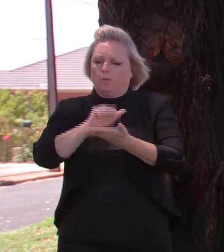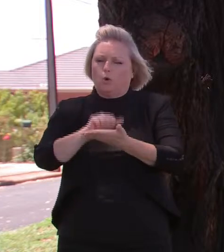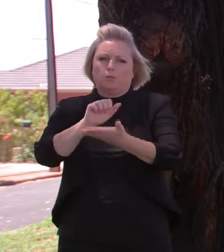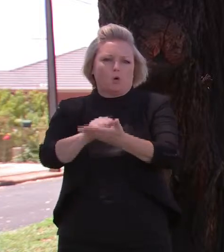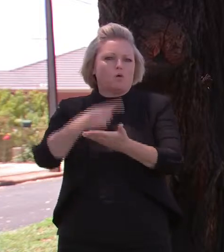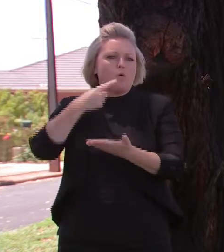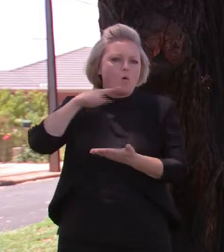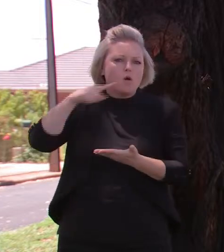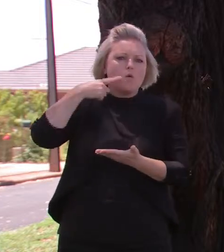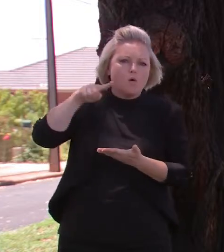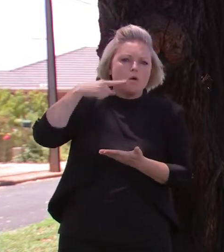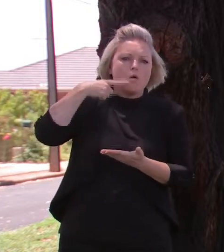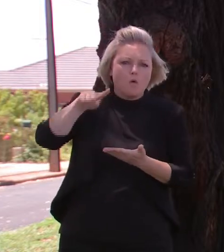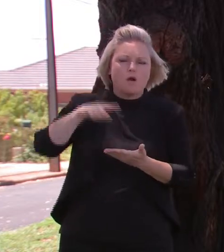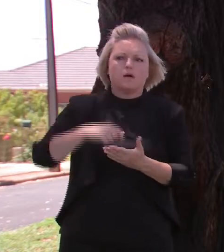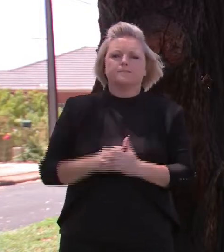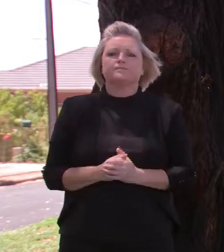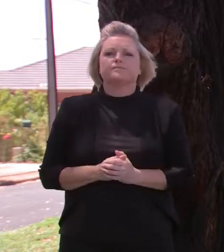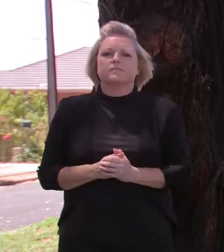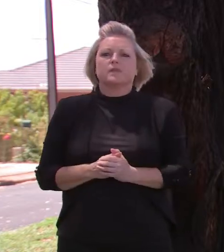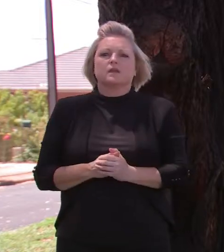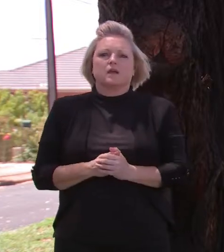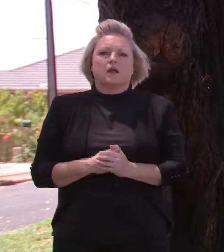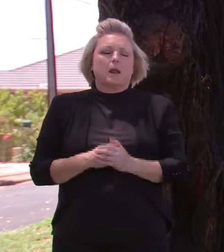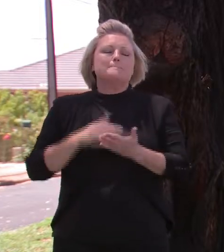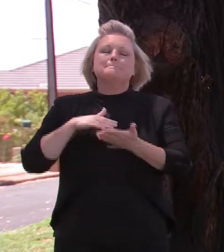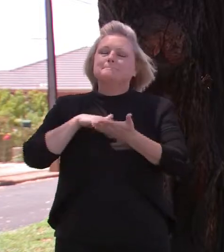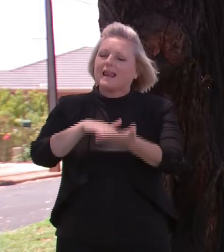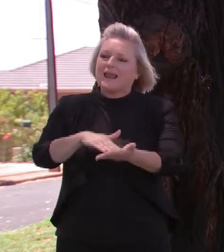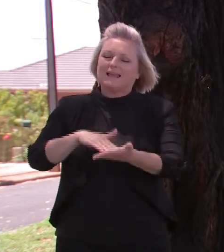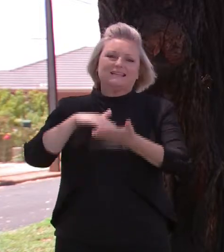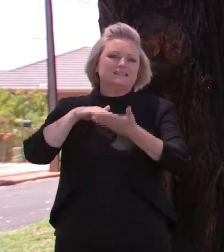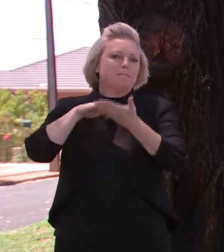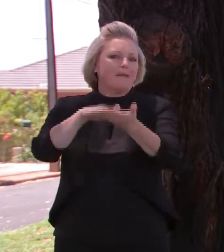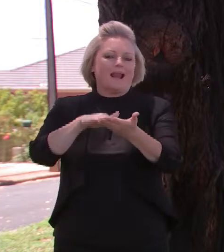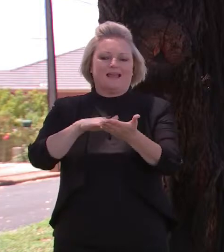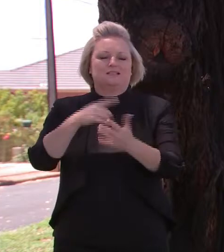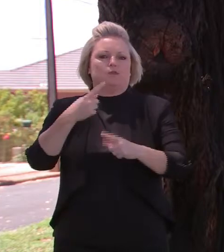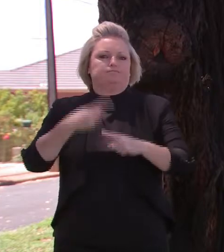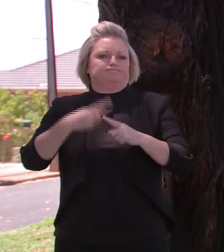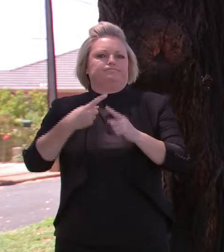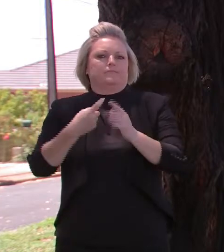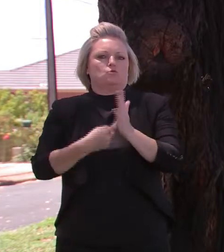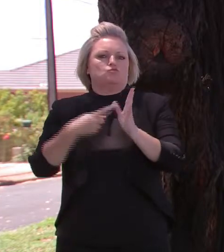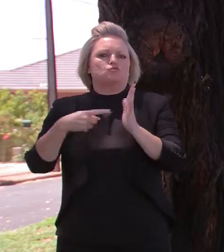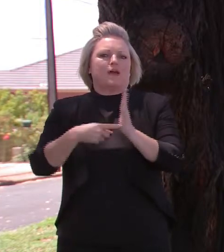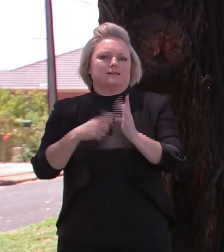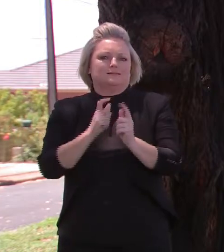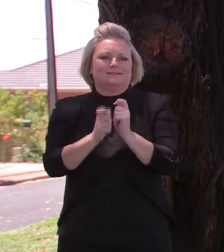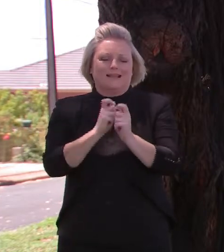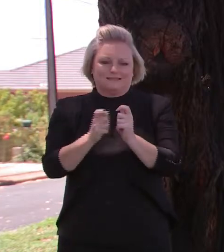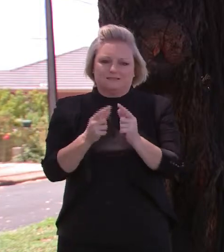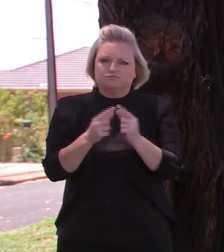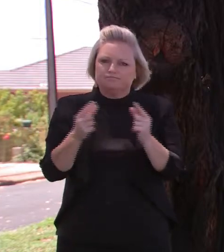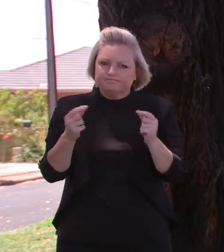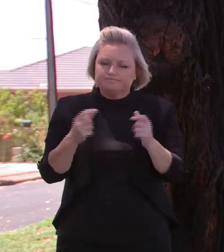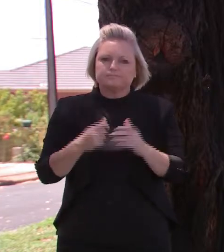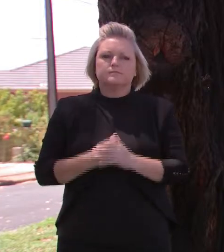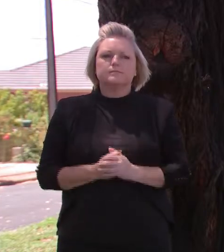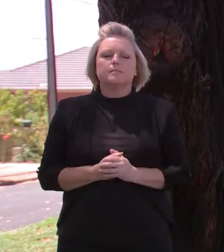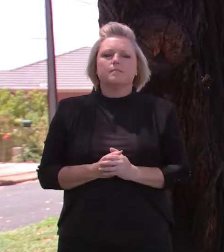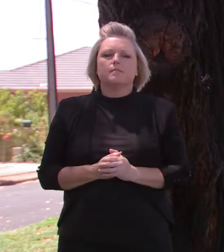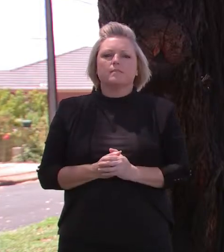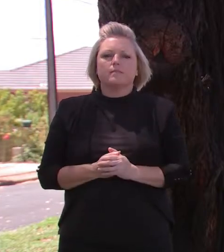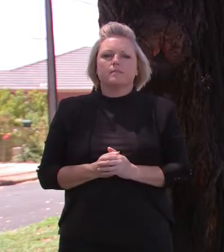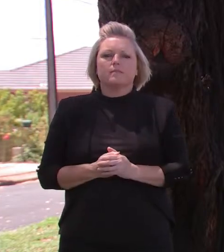purchase. We've placed orders for tens of millions of rat kits. What I can say is the number that we're using in the SA